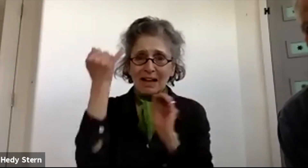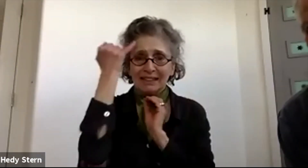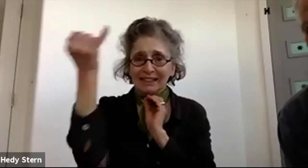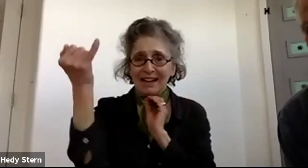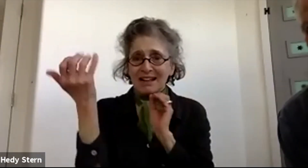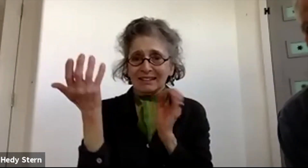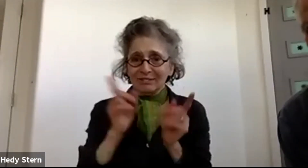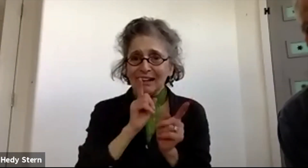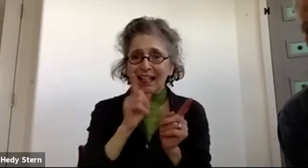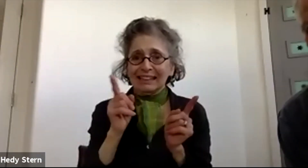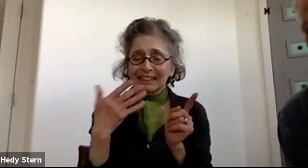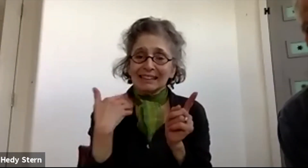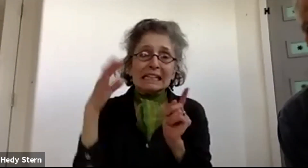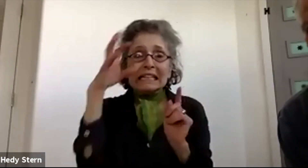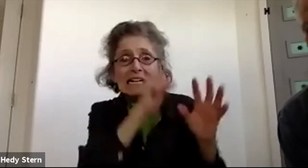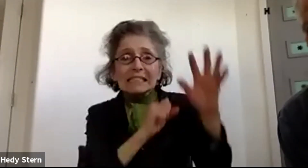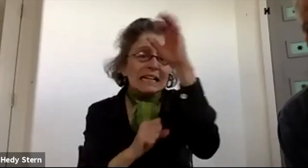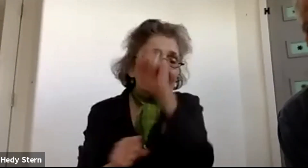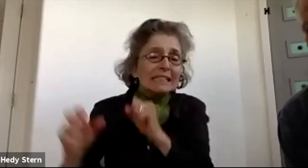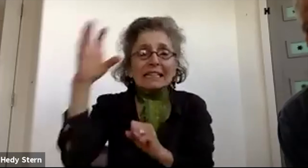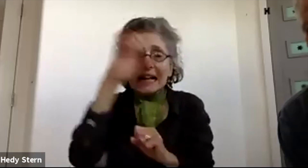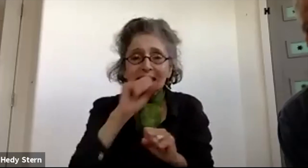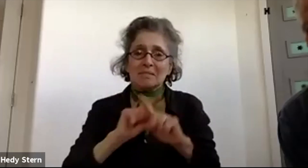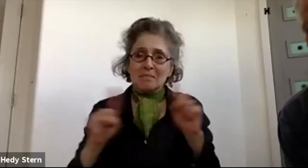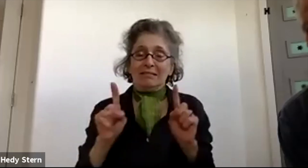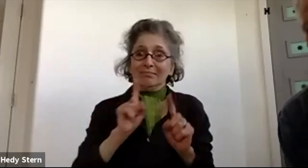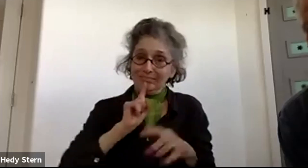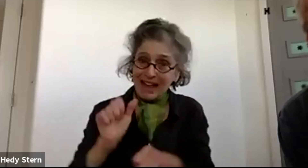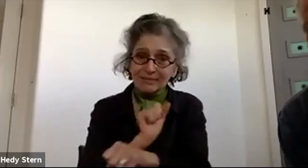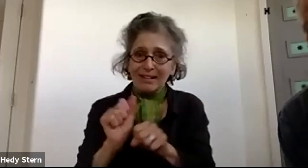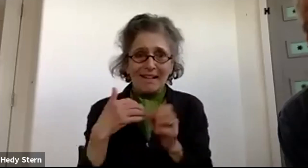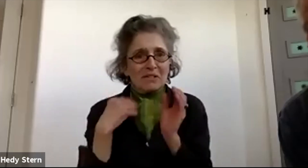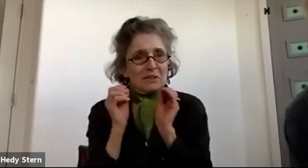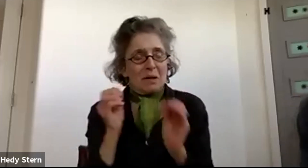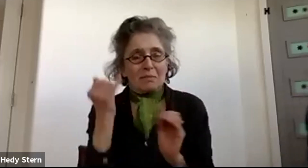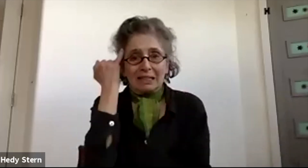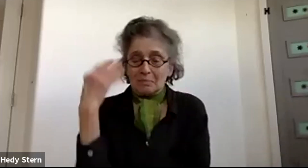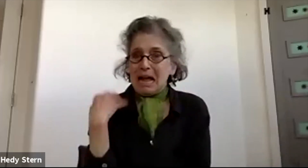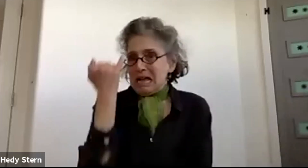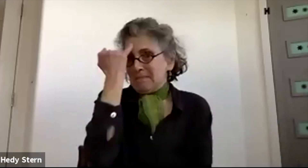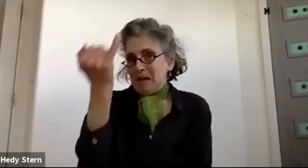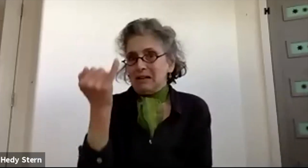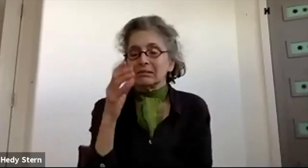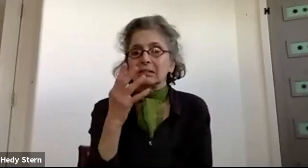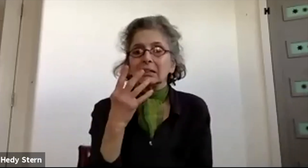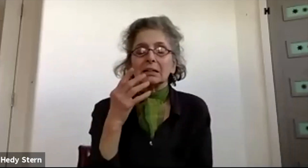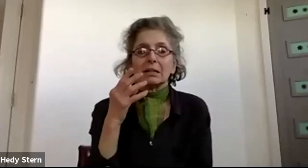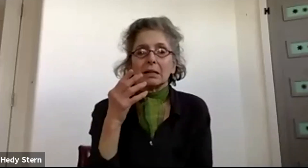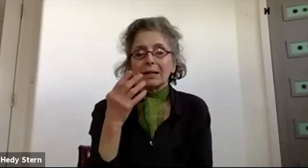I don't have any idea. I mean, I would probably take a guess, but really I can't imagine. I would think